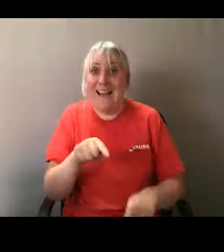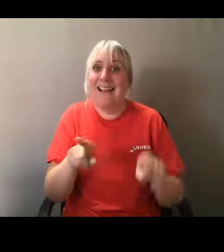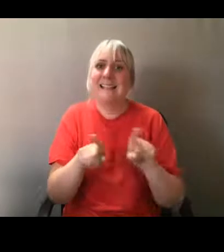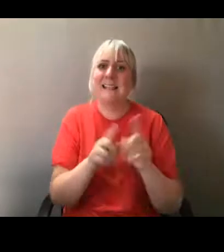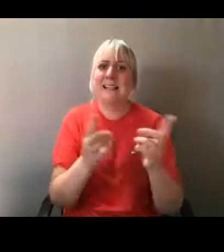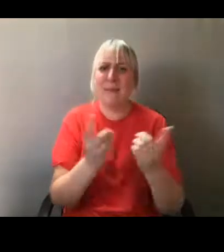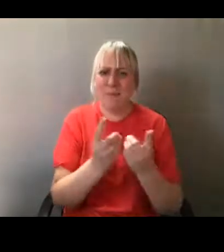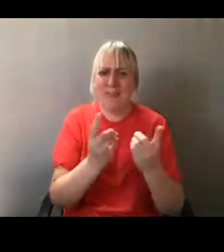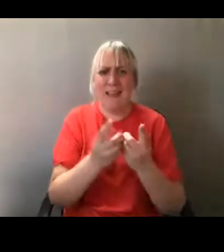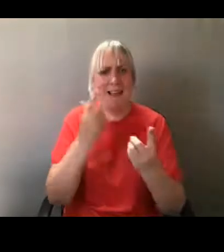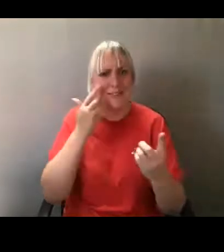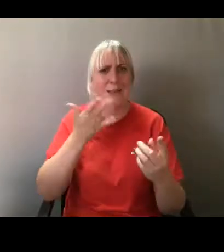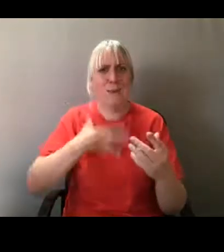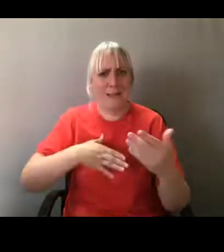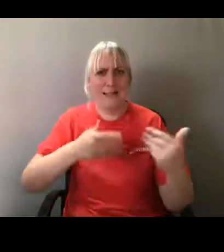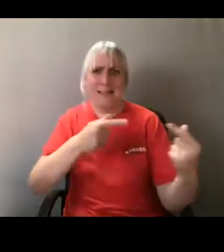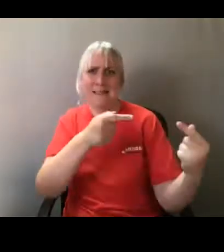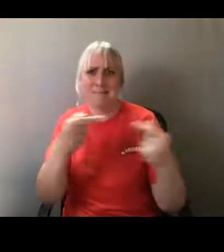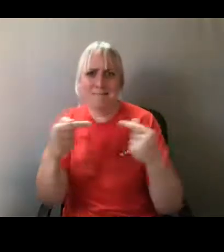debatable issue.